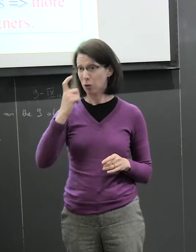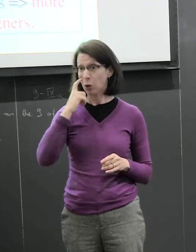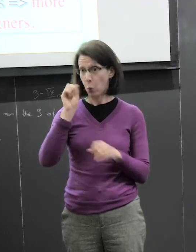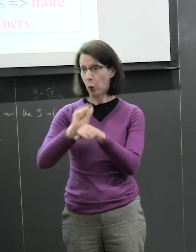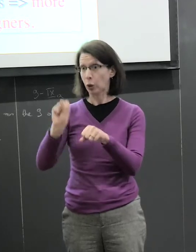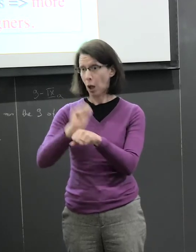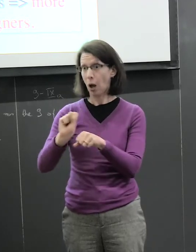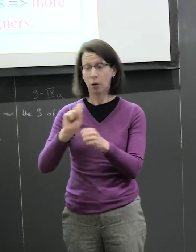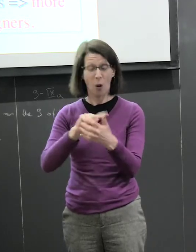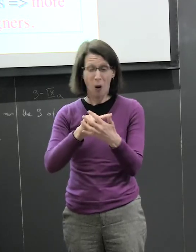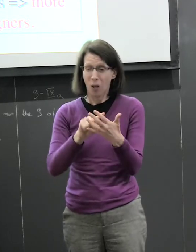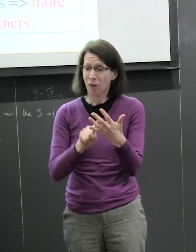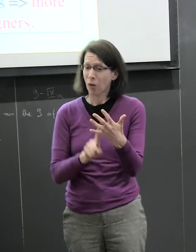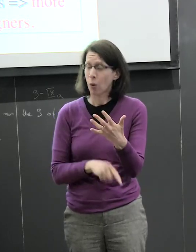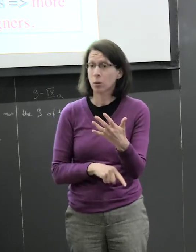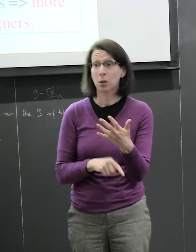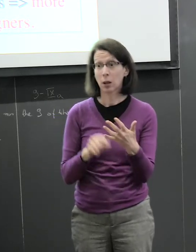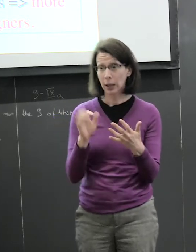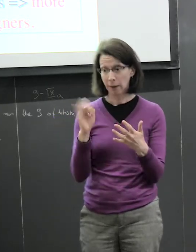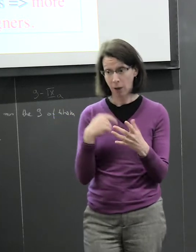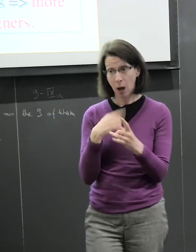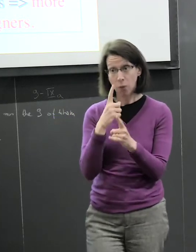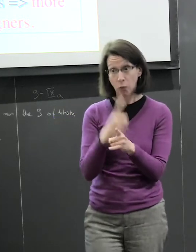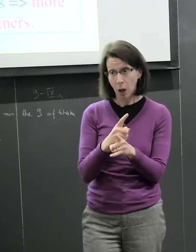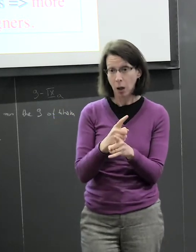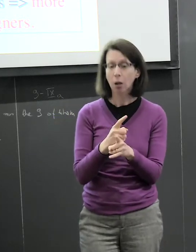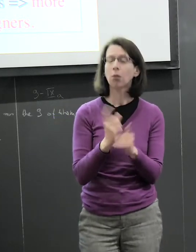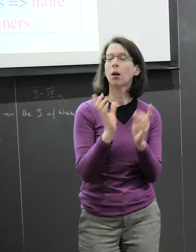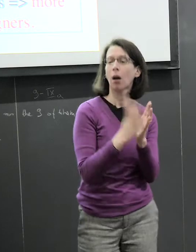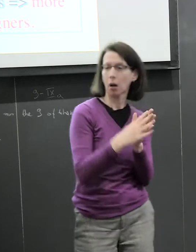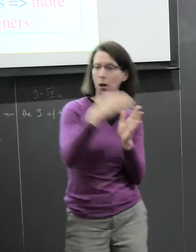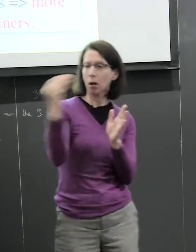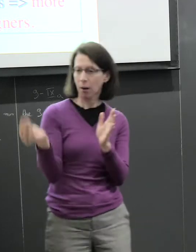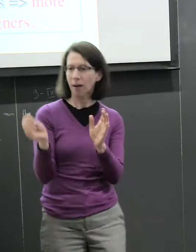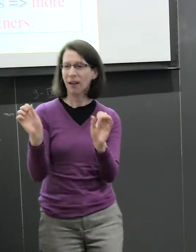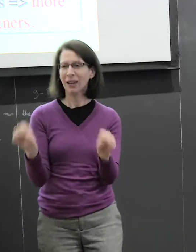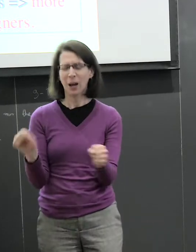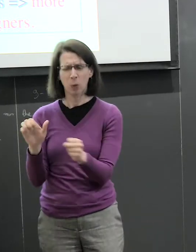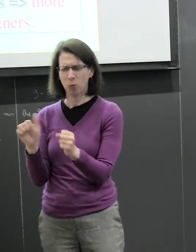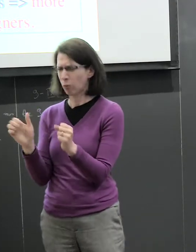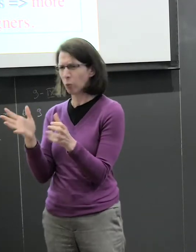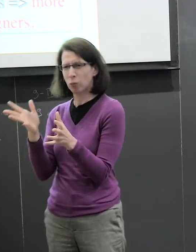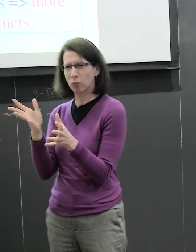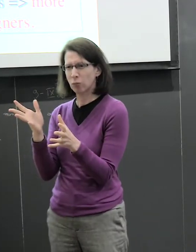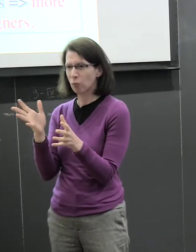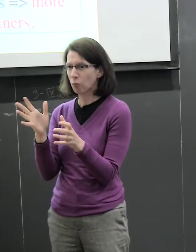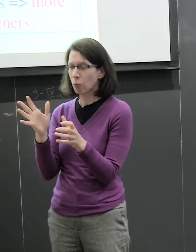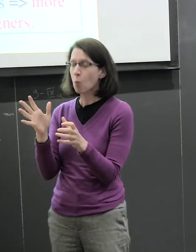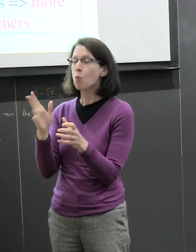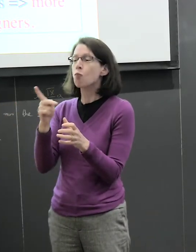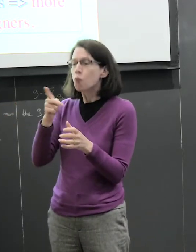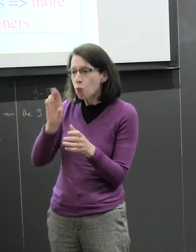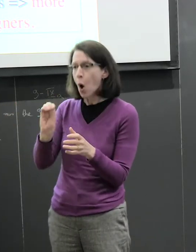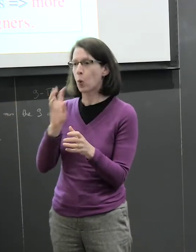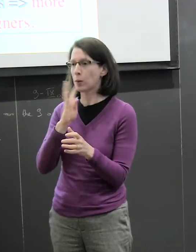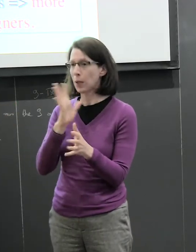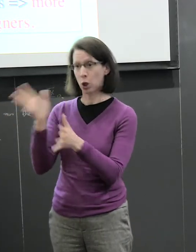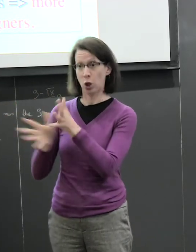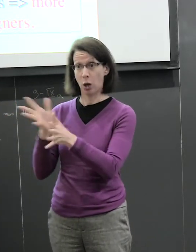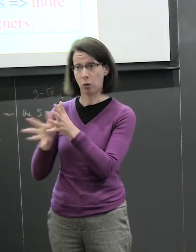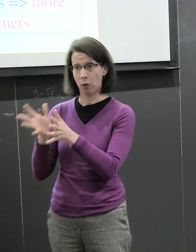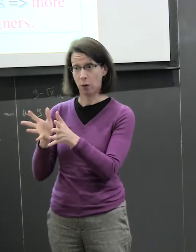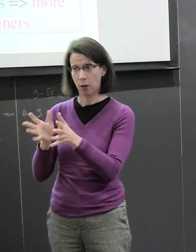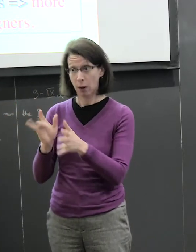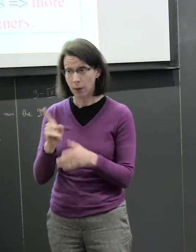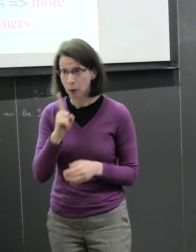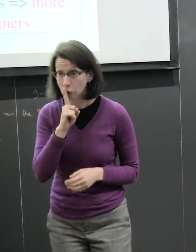All of these things, if I'm right, you can replicate with pure pro-speech gestures. And if this is right,